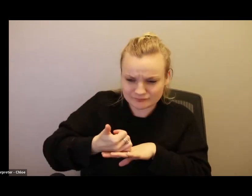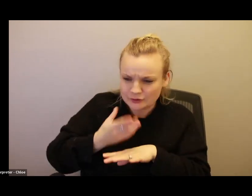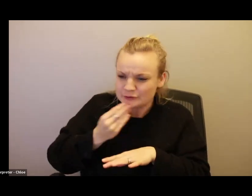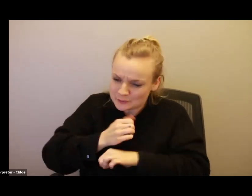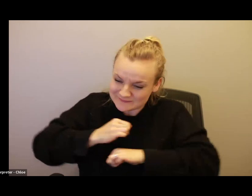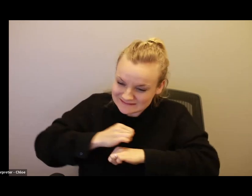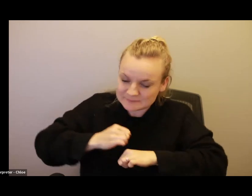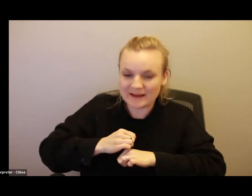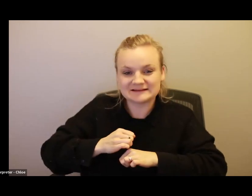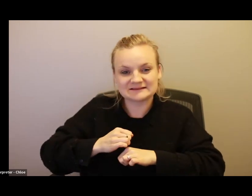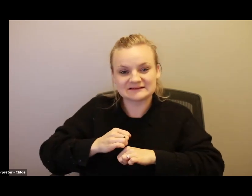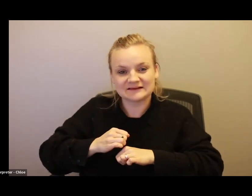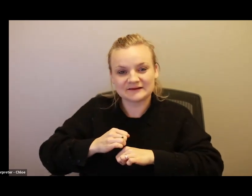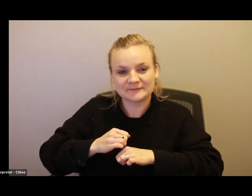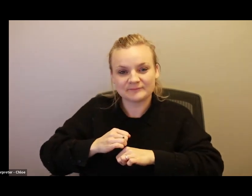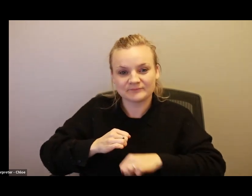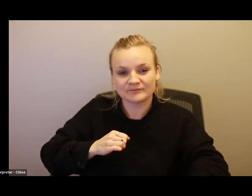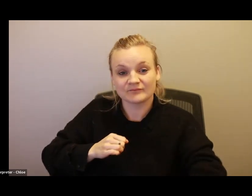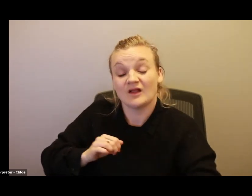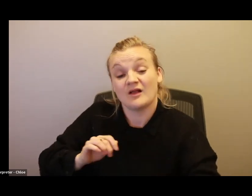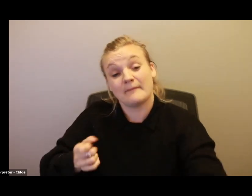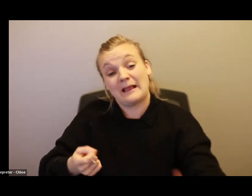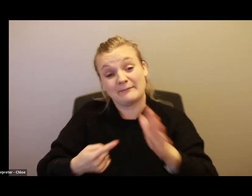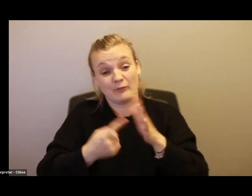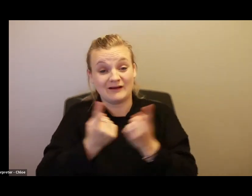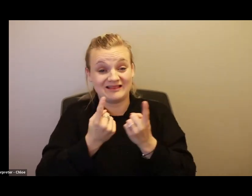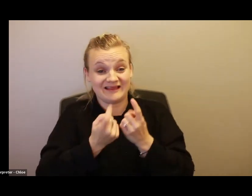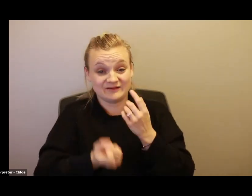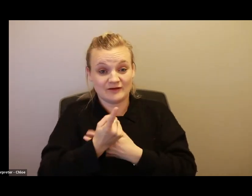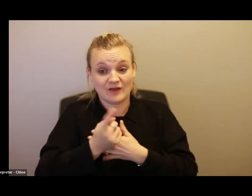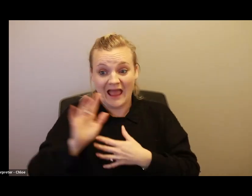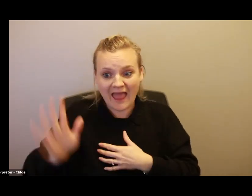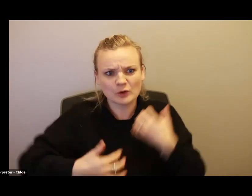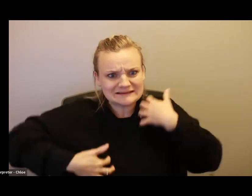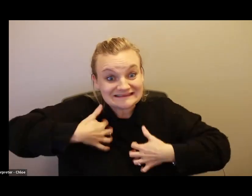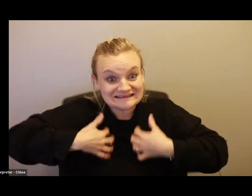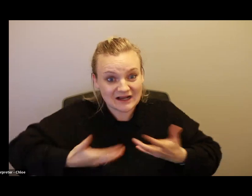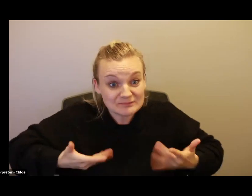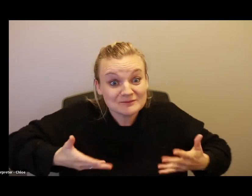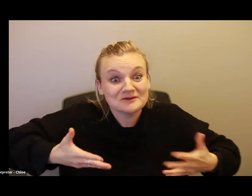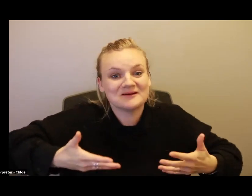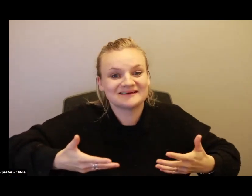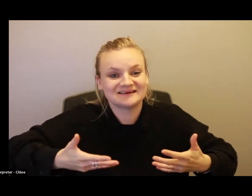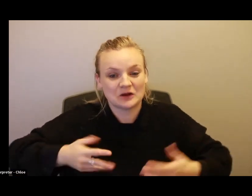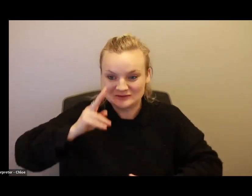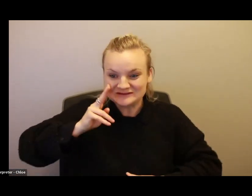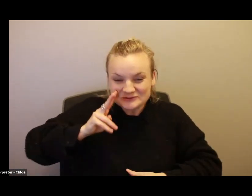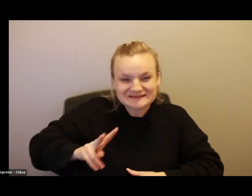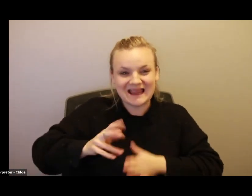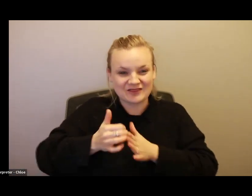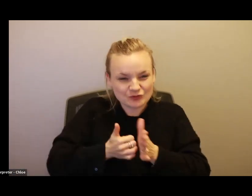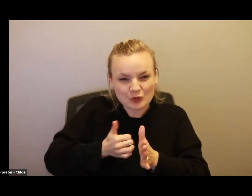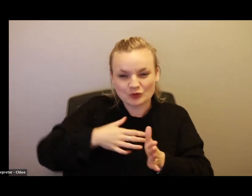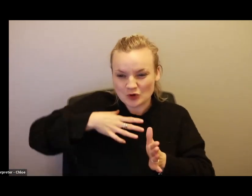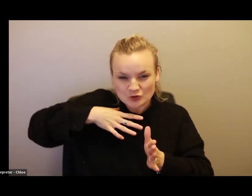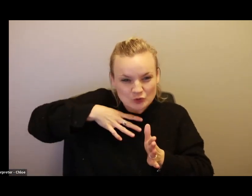and the key things that came up are, how everyone is eager to wait to see these tools, and